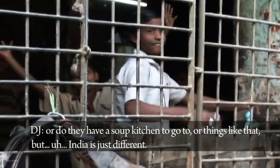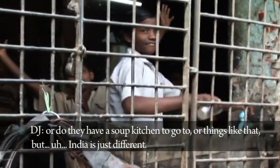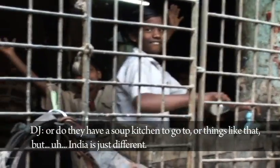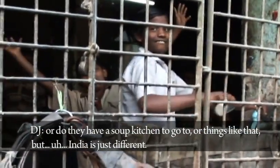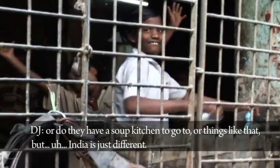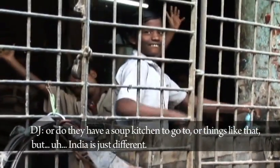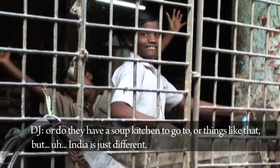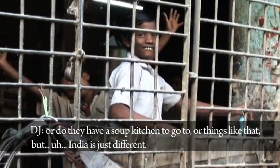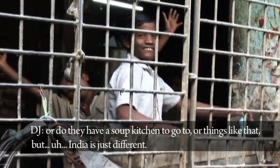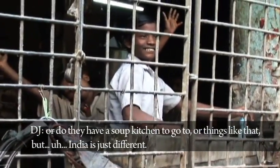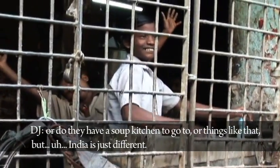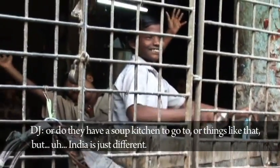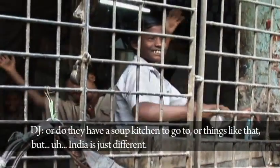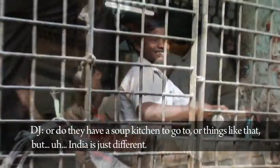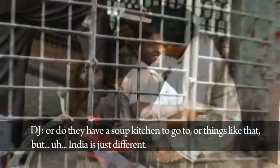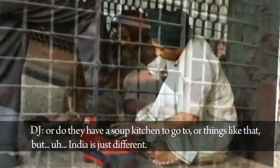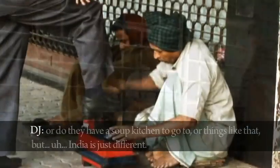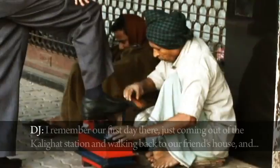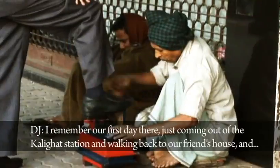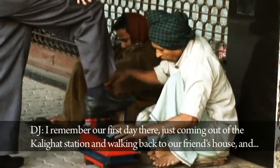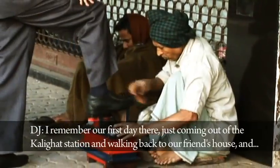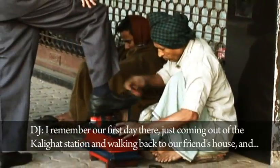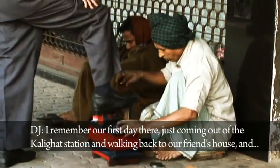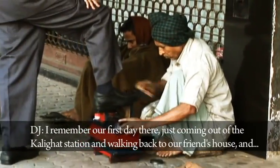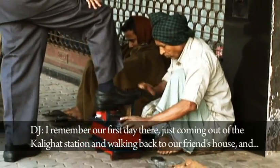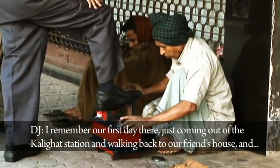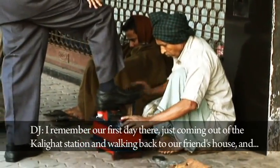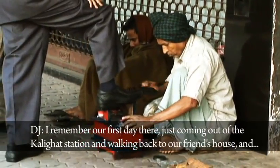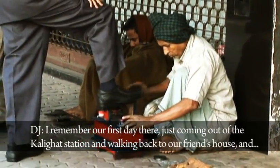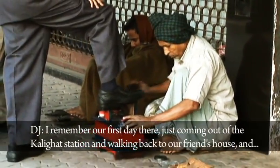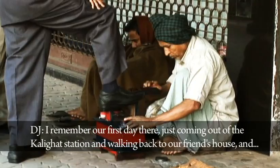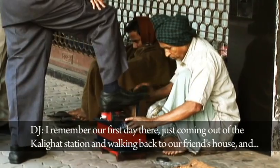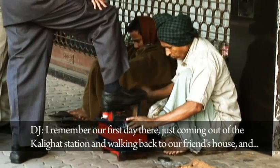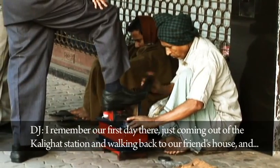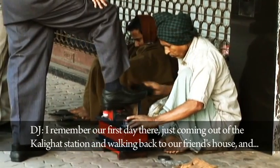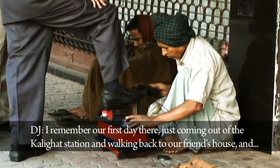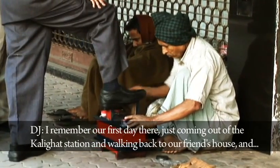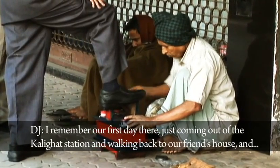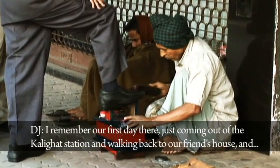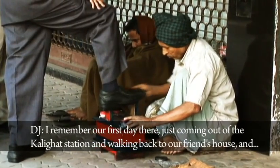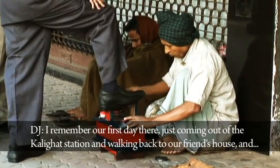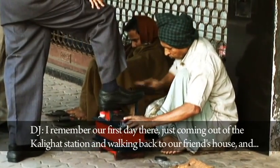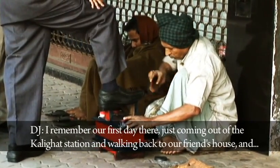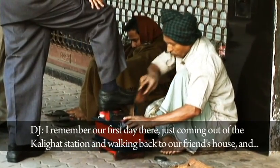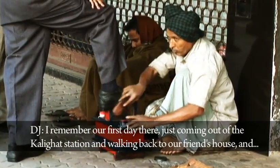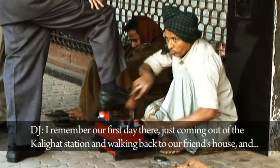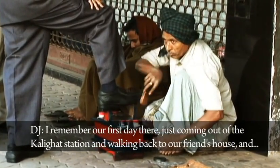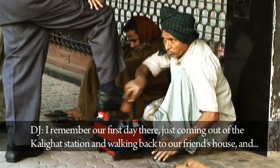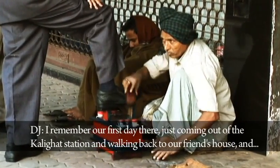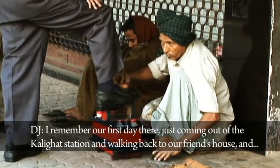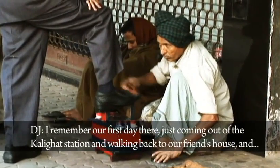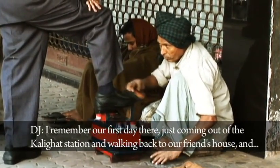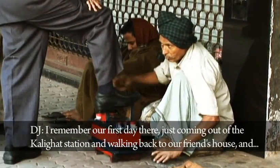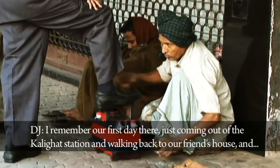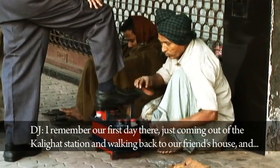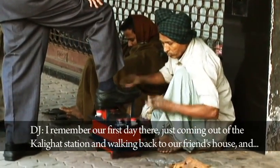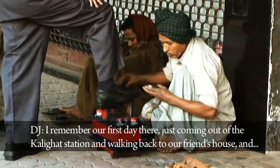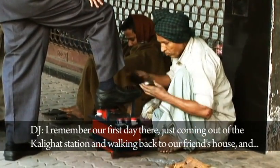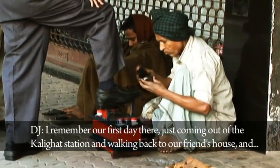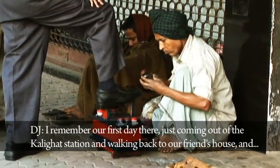India is just different. I remember our first day there, just coming out of the Kalighat station, walking back to our friend's house,